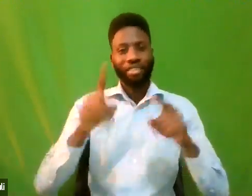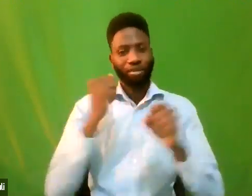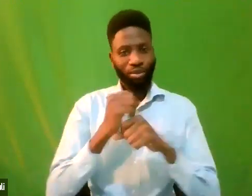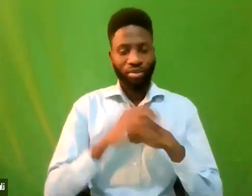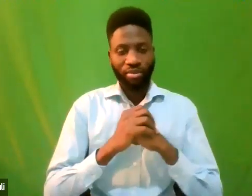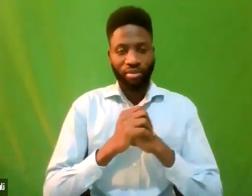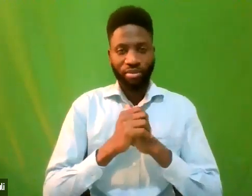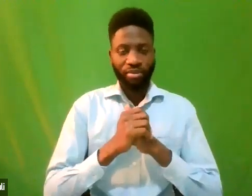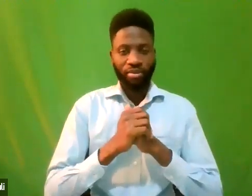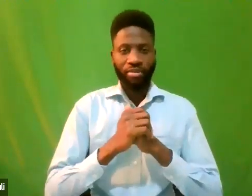Thank you.